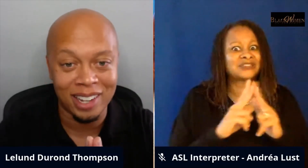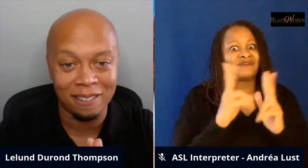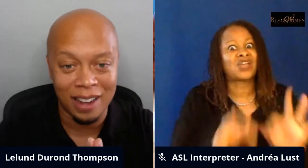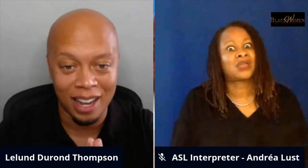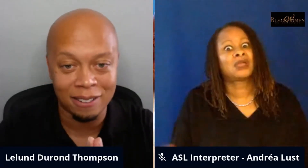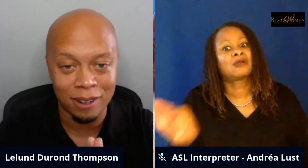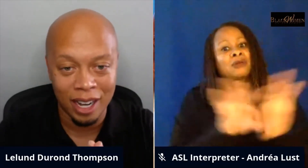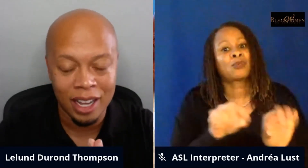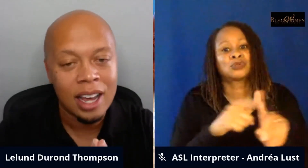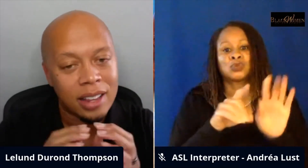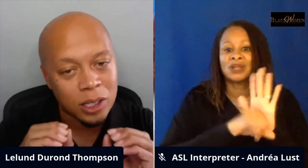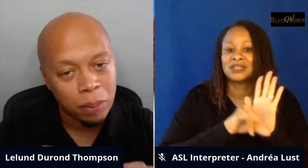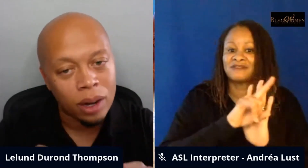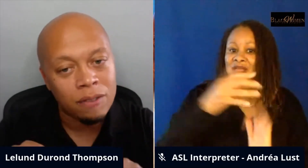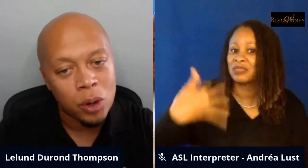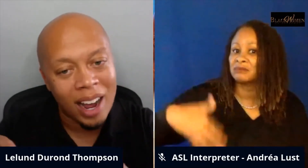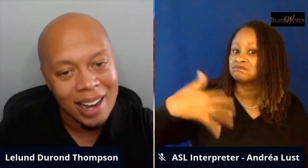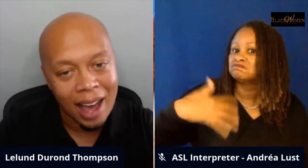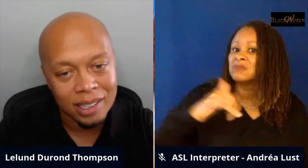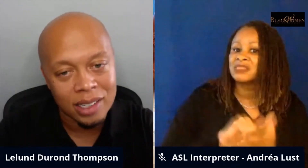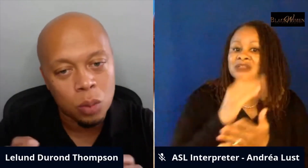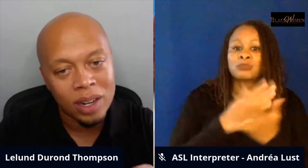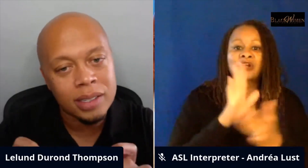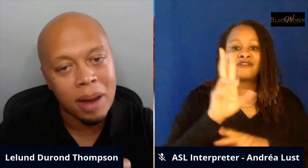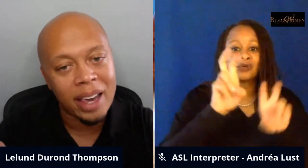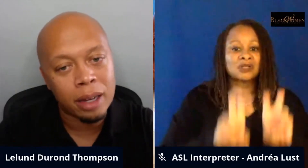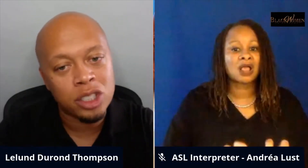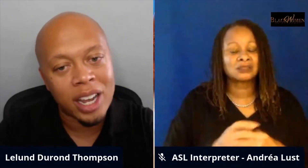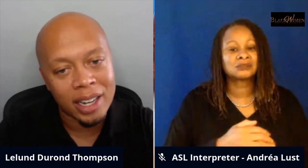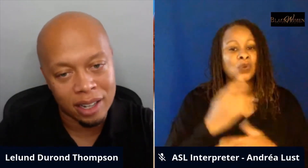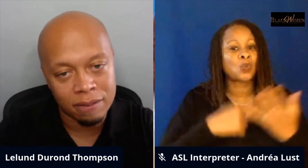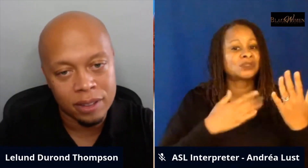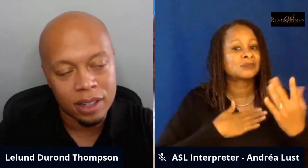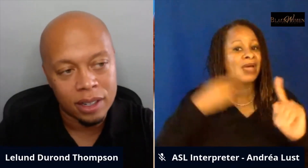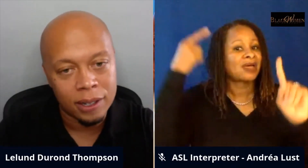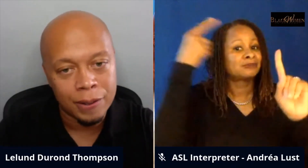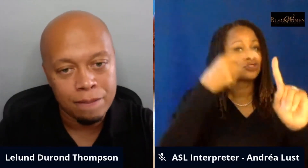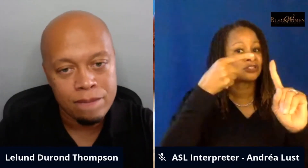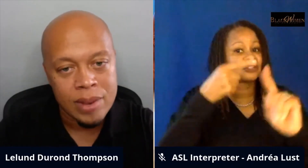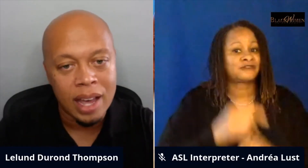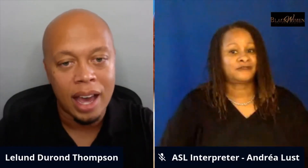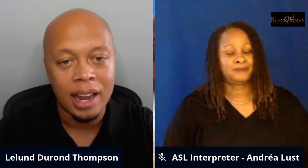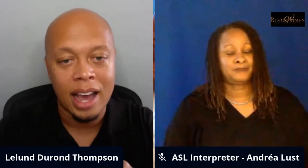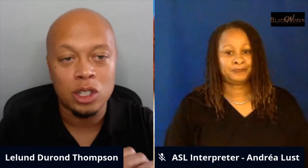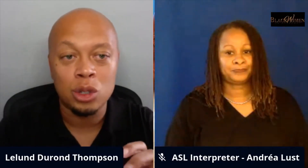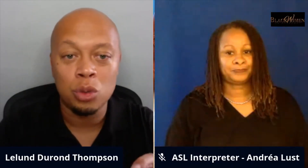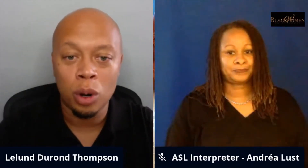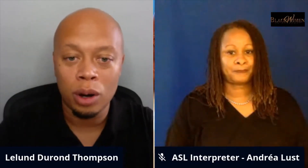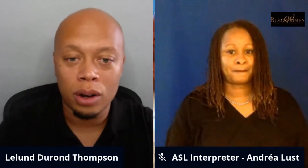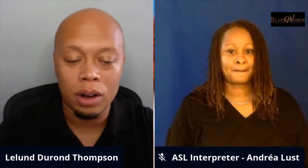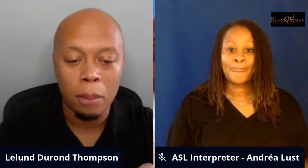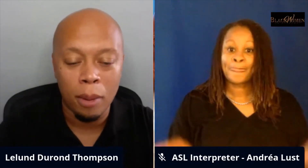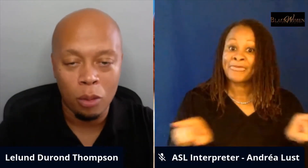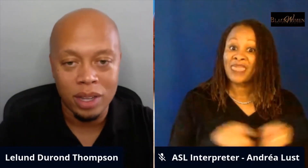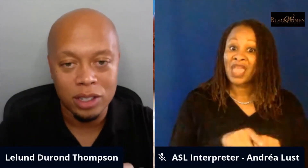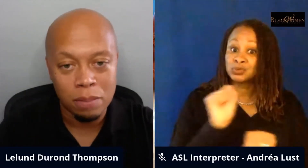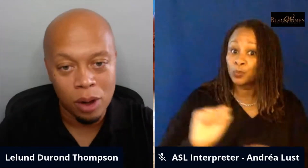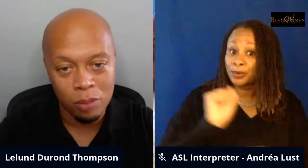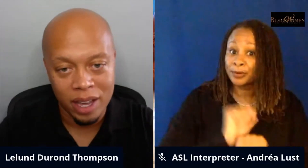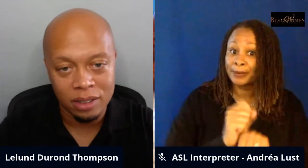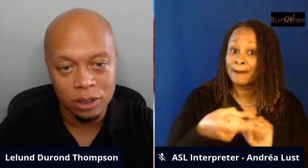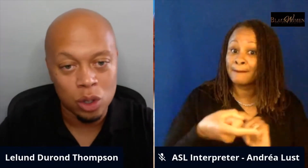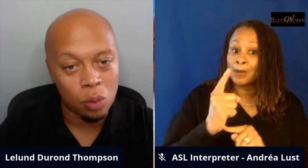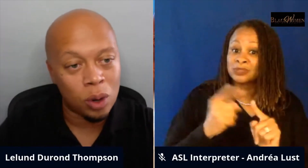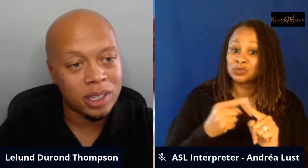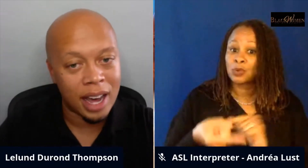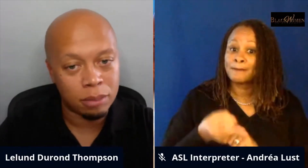to identify, right? That's part of your analysis. What is my objective? And as you work moment to